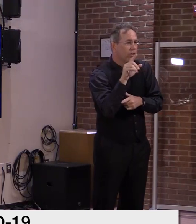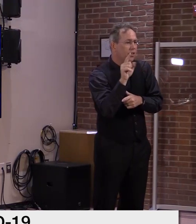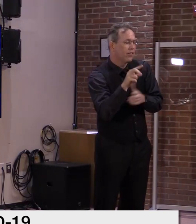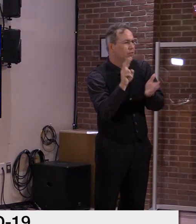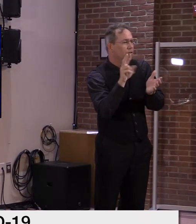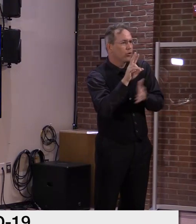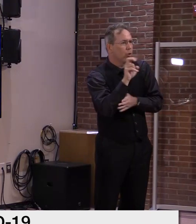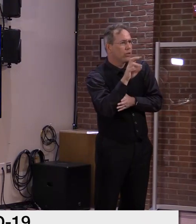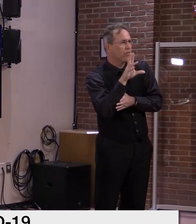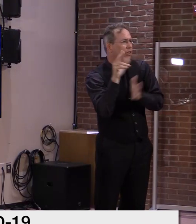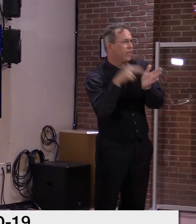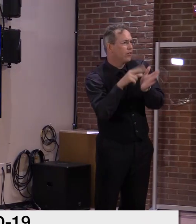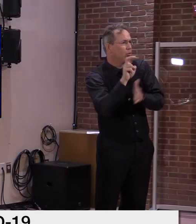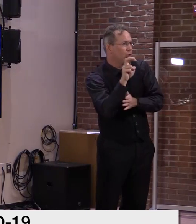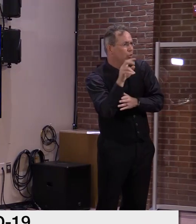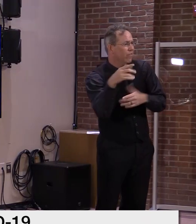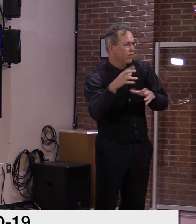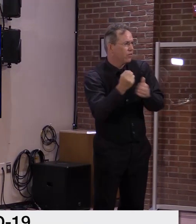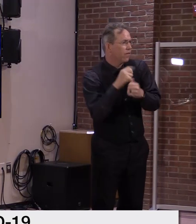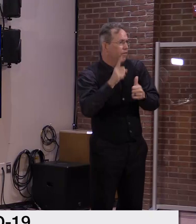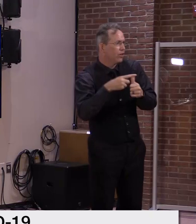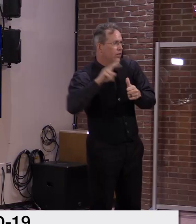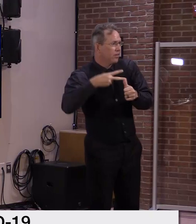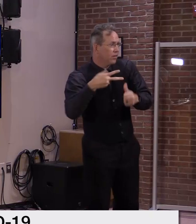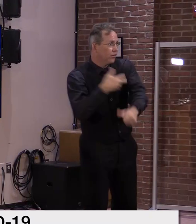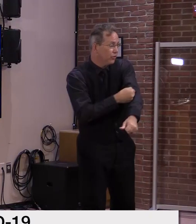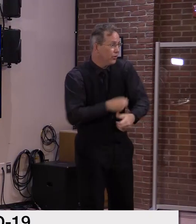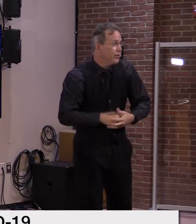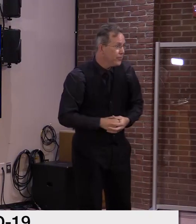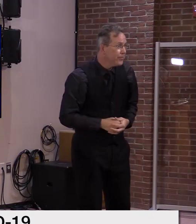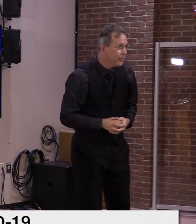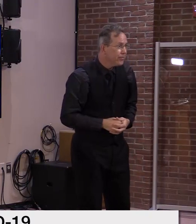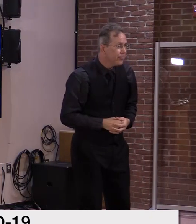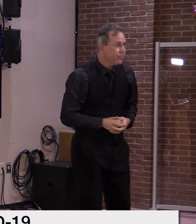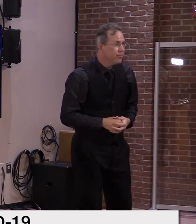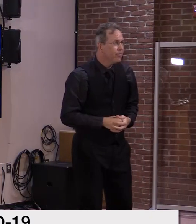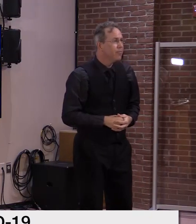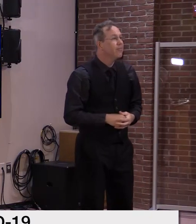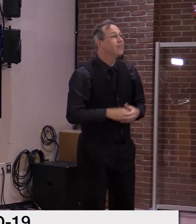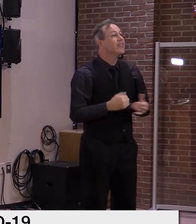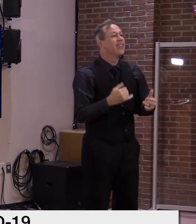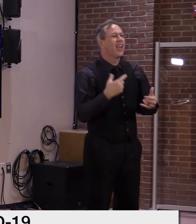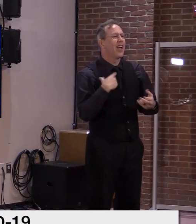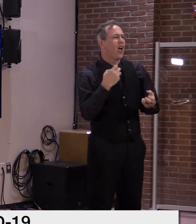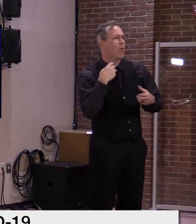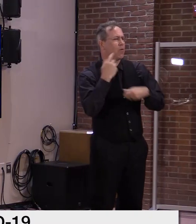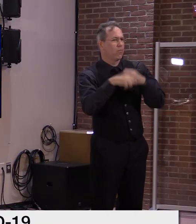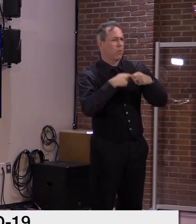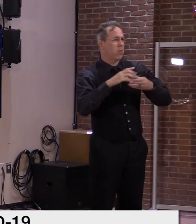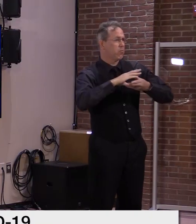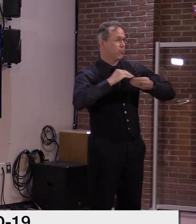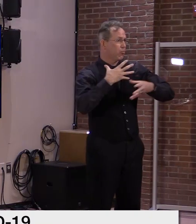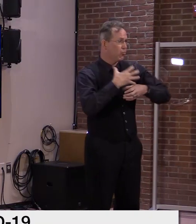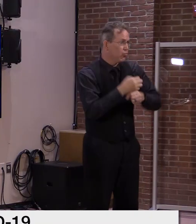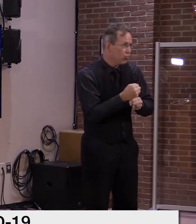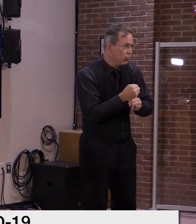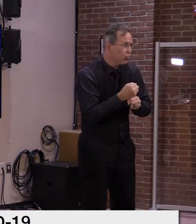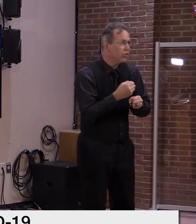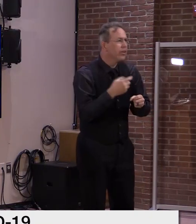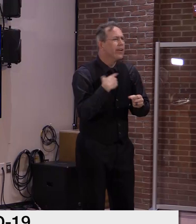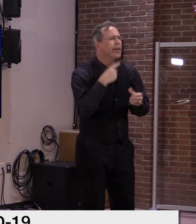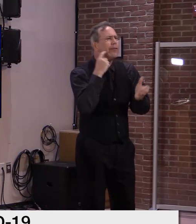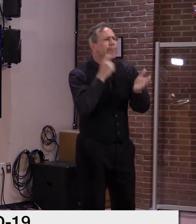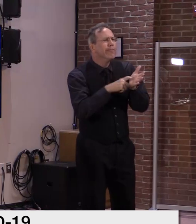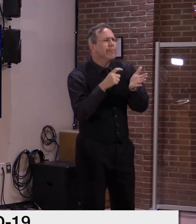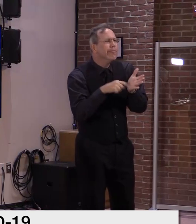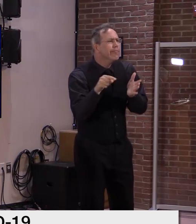273,200 have received their first and last doses. I'll wrap up by mentioning that we are starting to